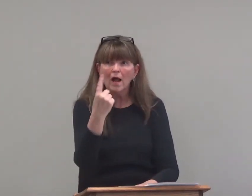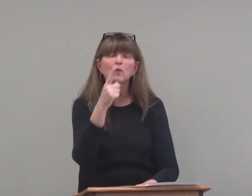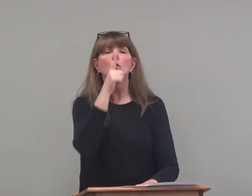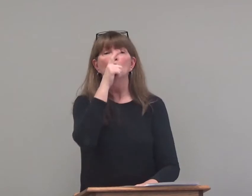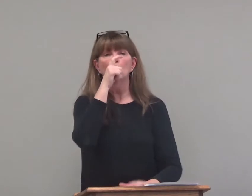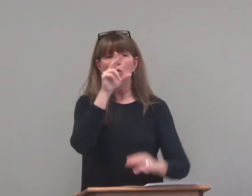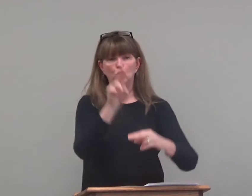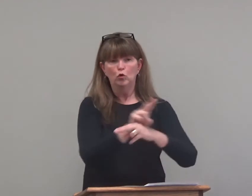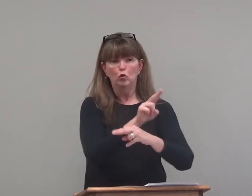footing.